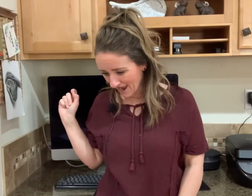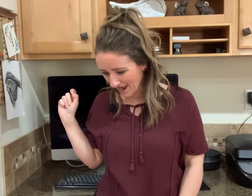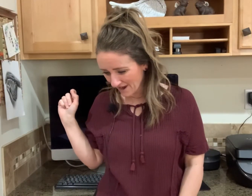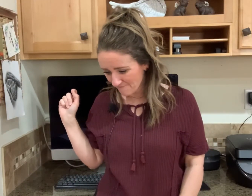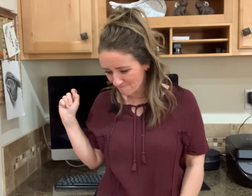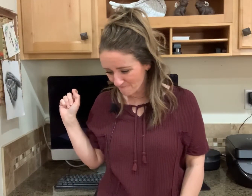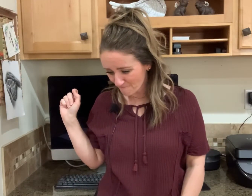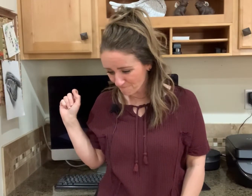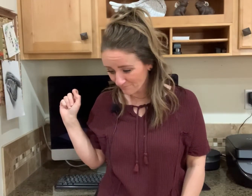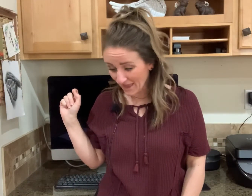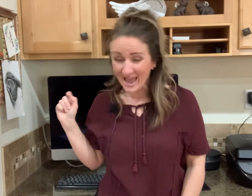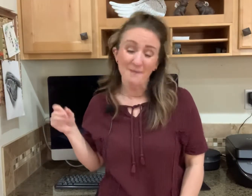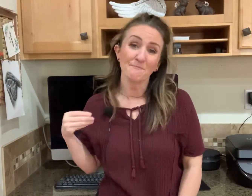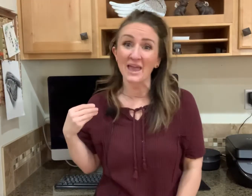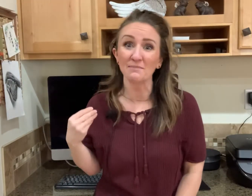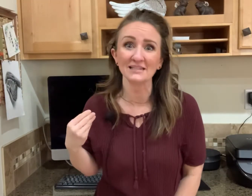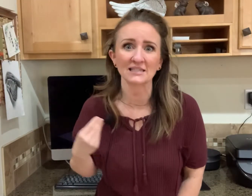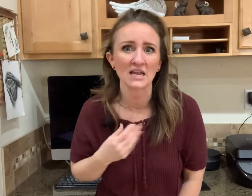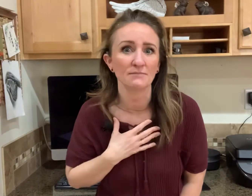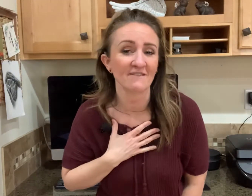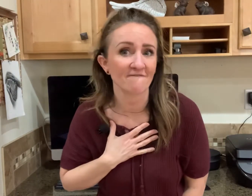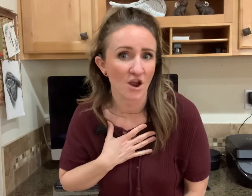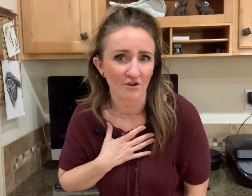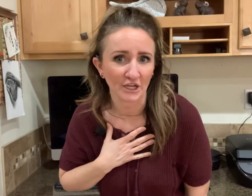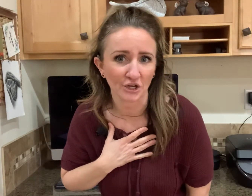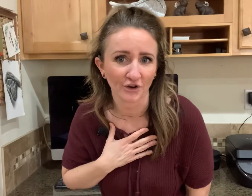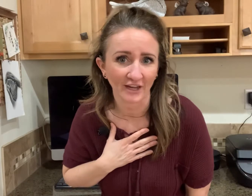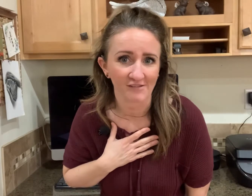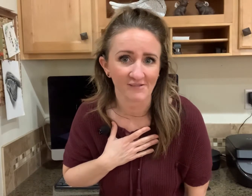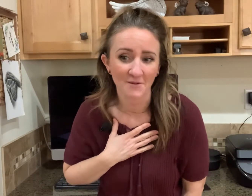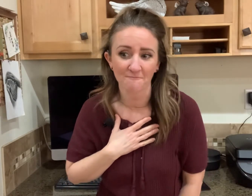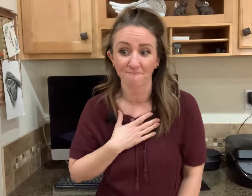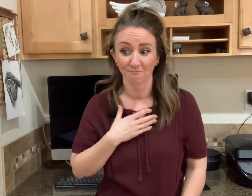Okay. Babies tend to be very curious.